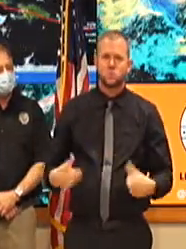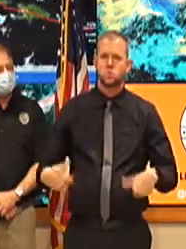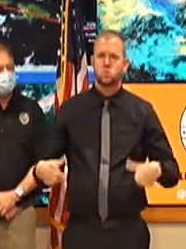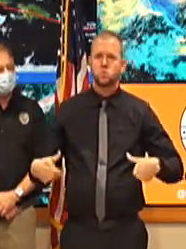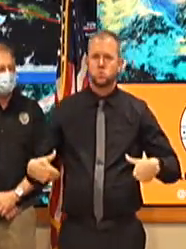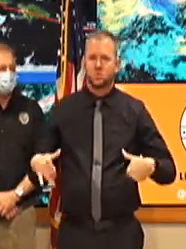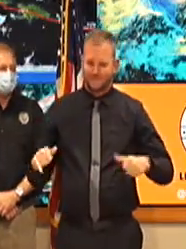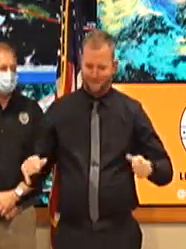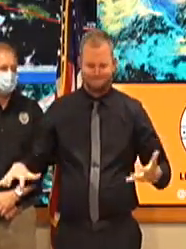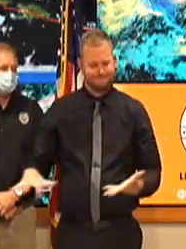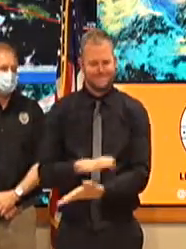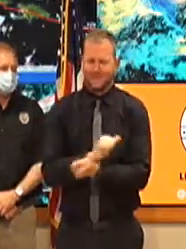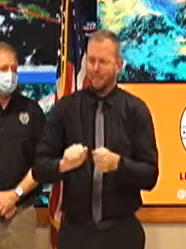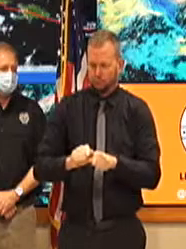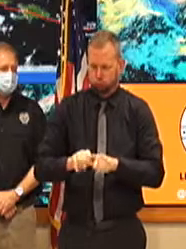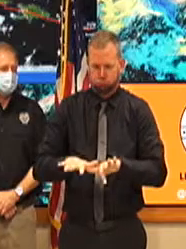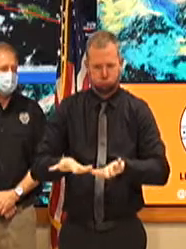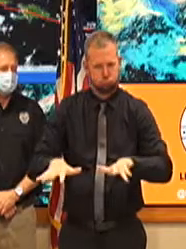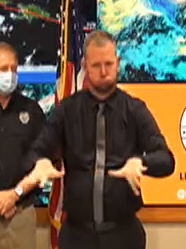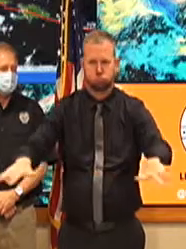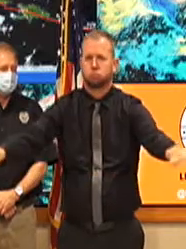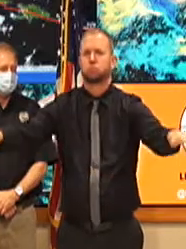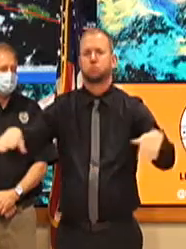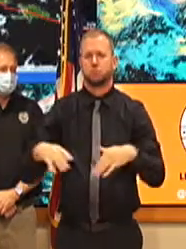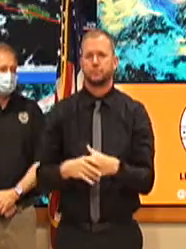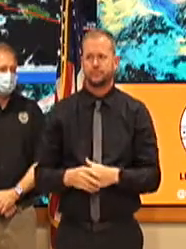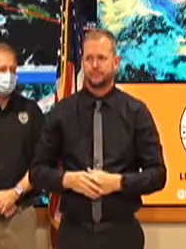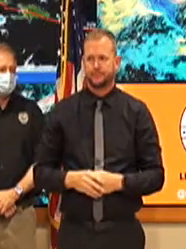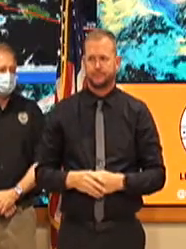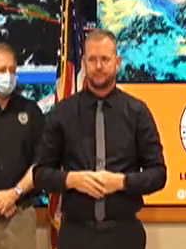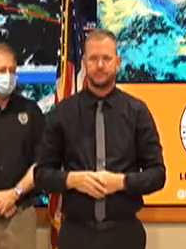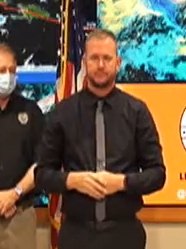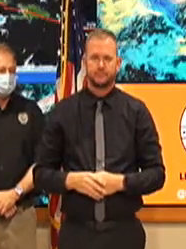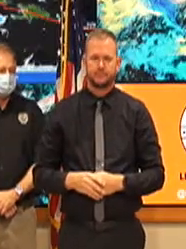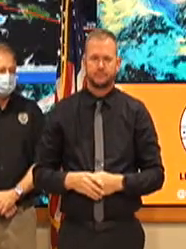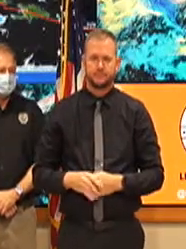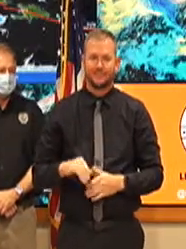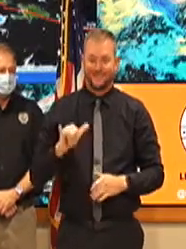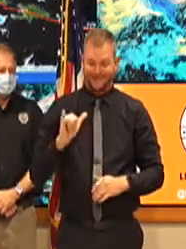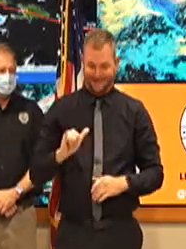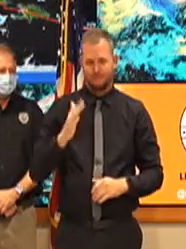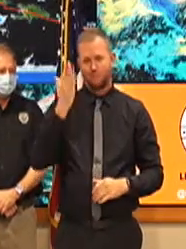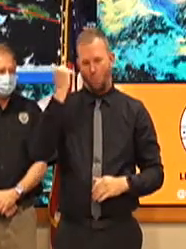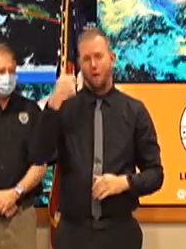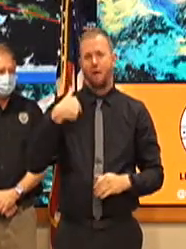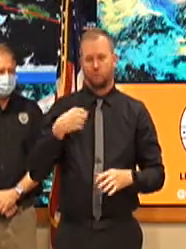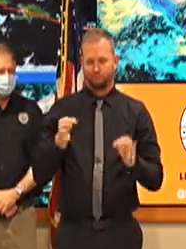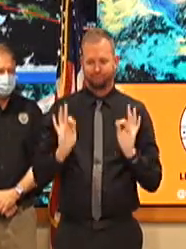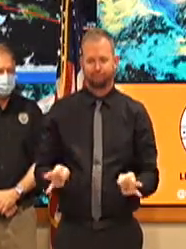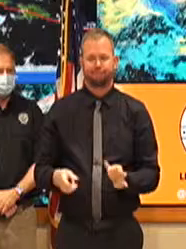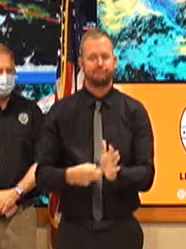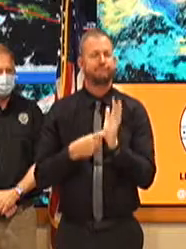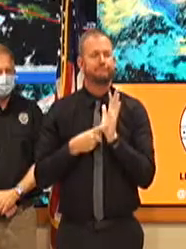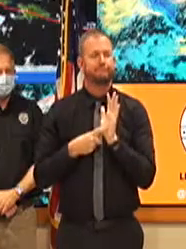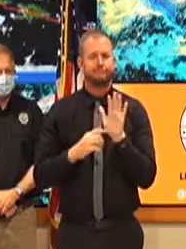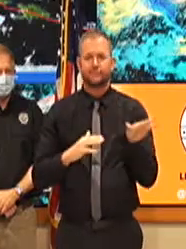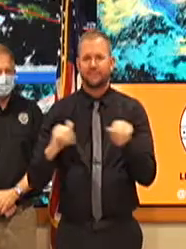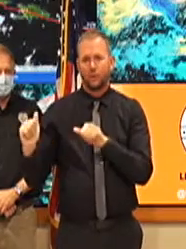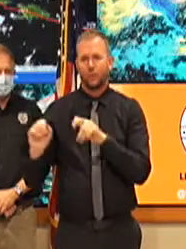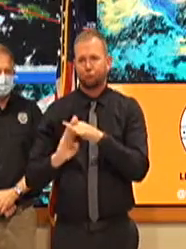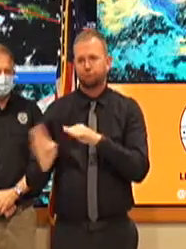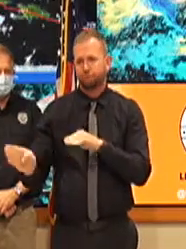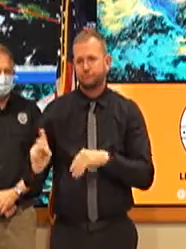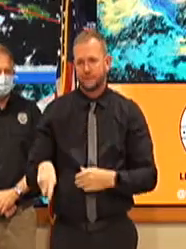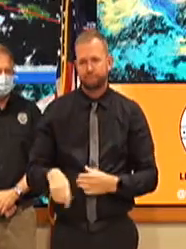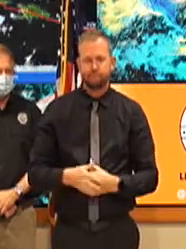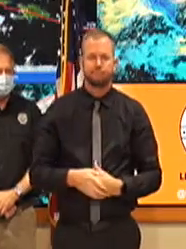so please take this seriously. That's why we're declaring this evacuation. There's destructive waves on top of that storm